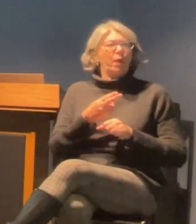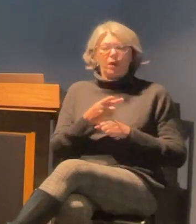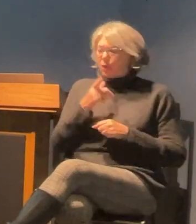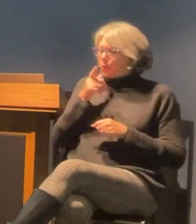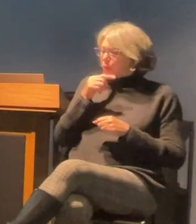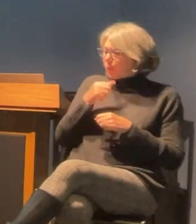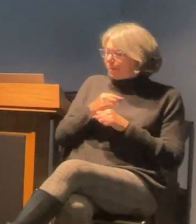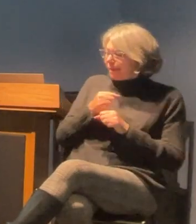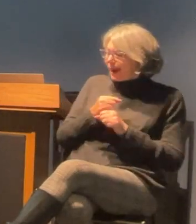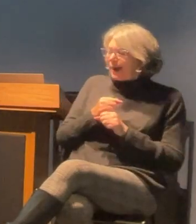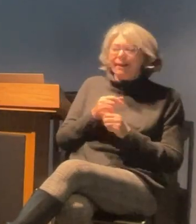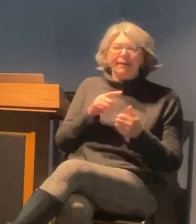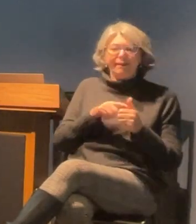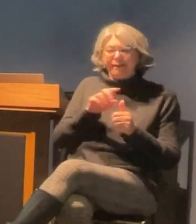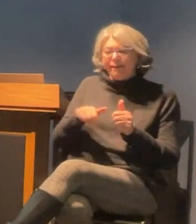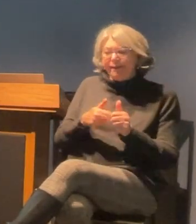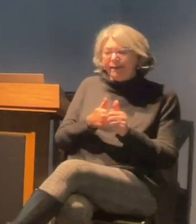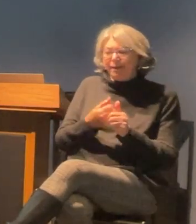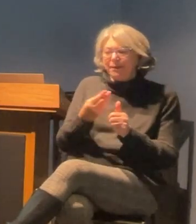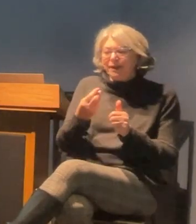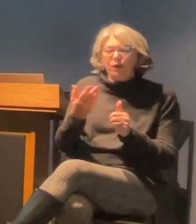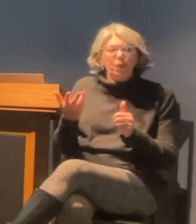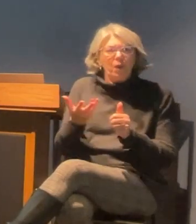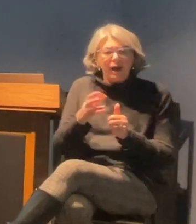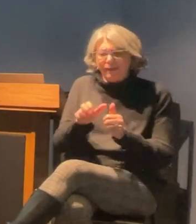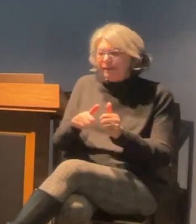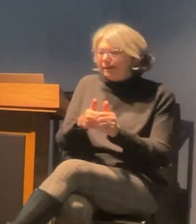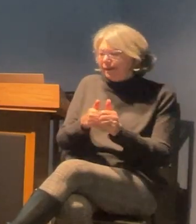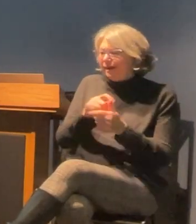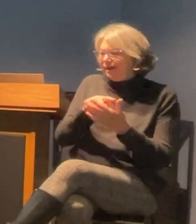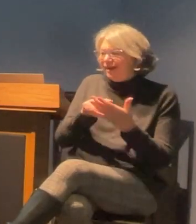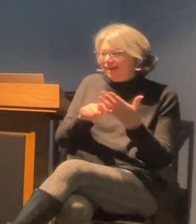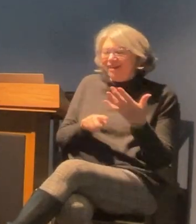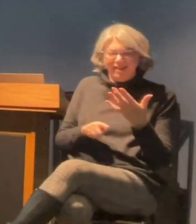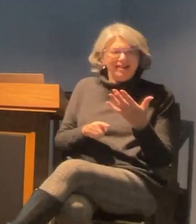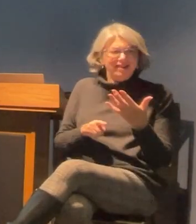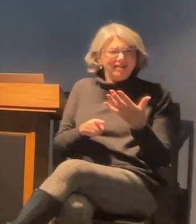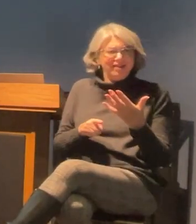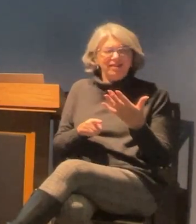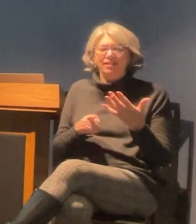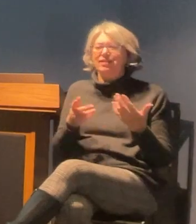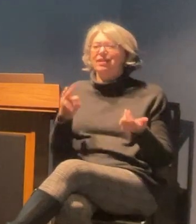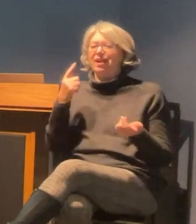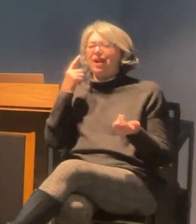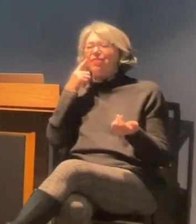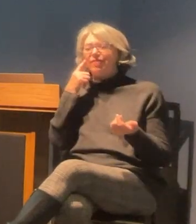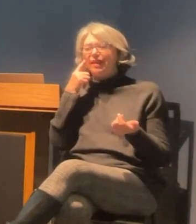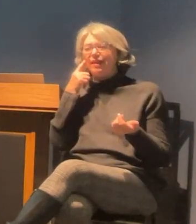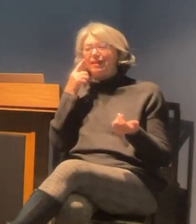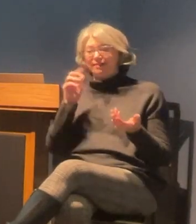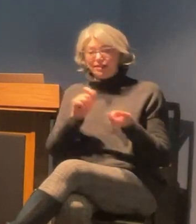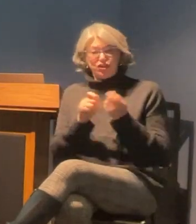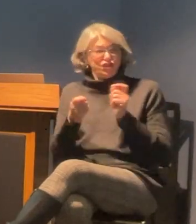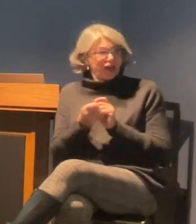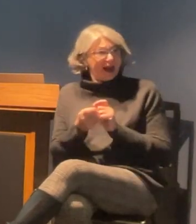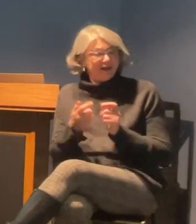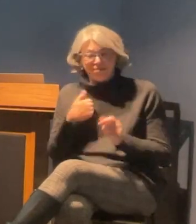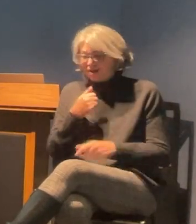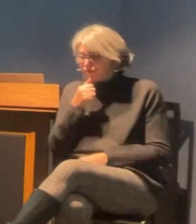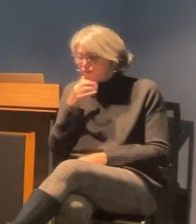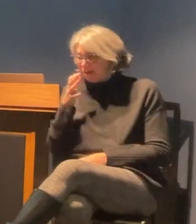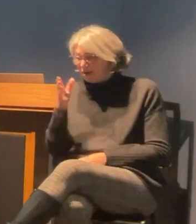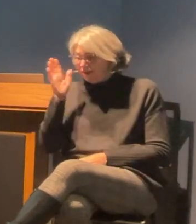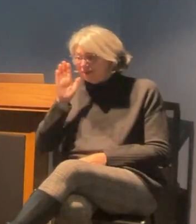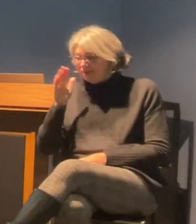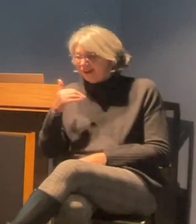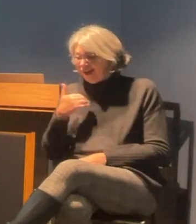it? What's material is that? And yeah, well, I think it's changed. My grandma used to